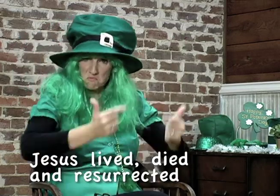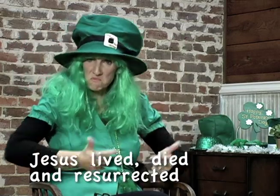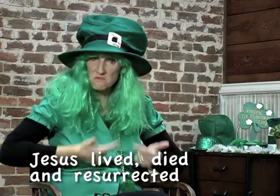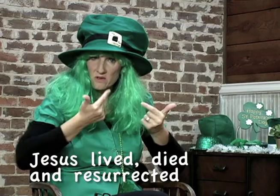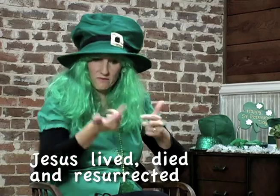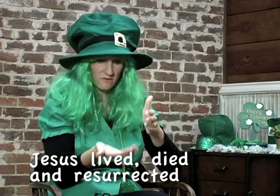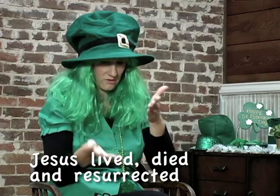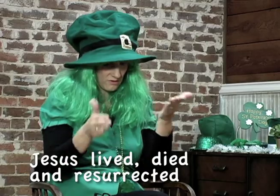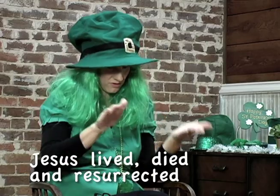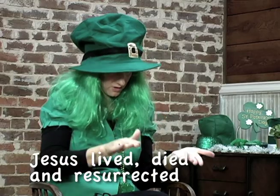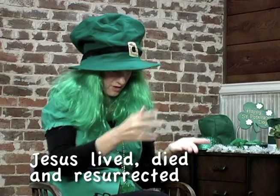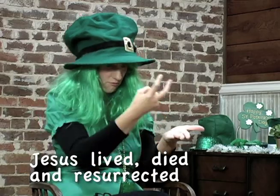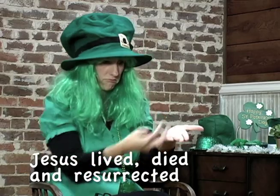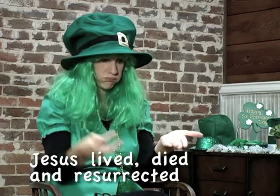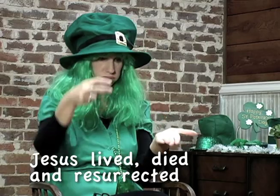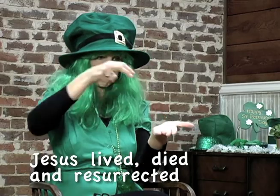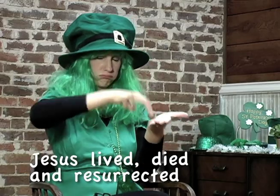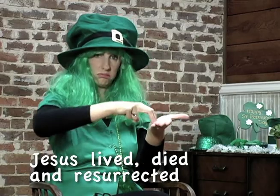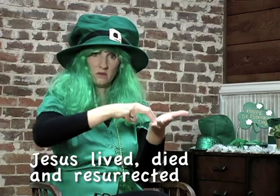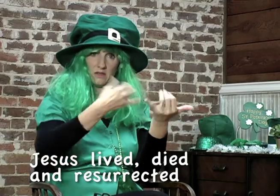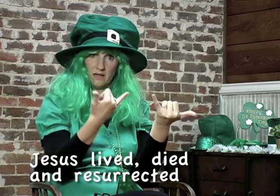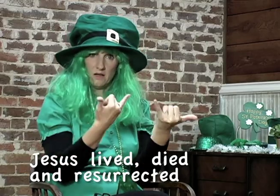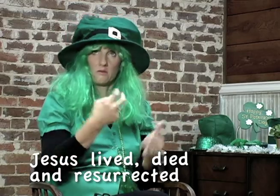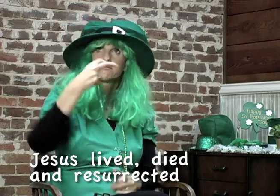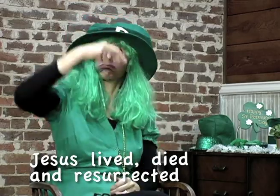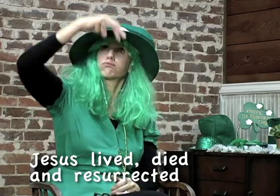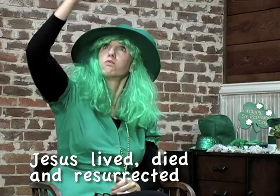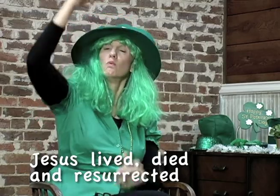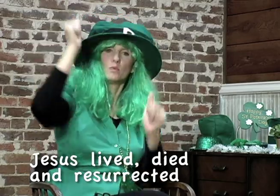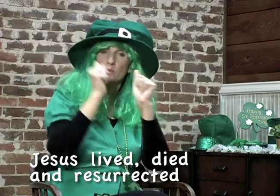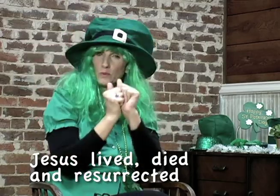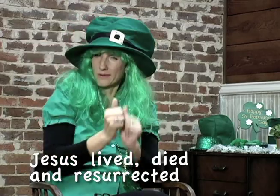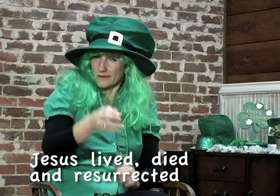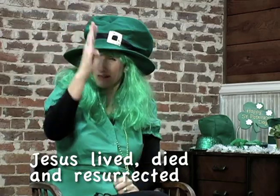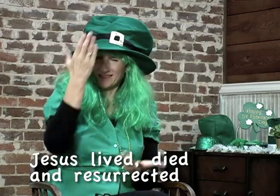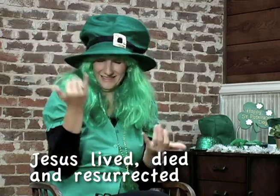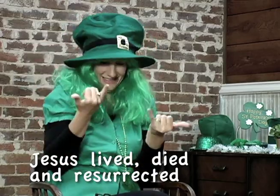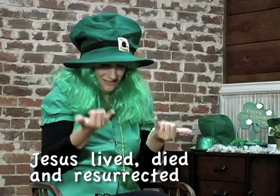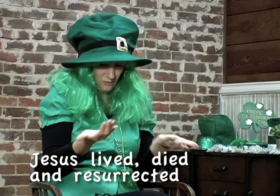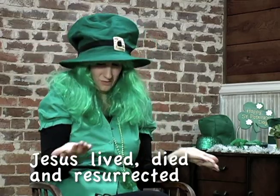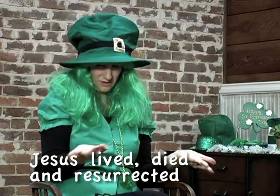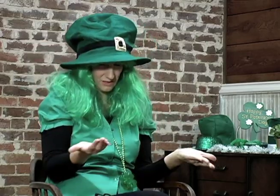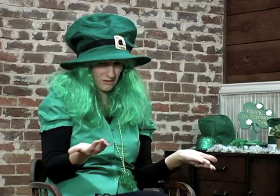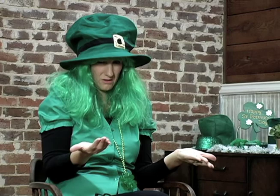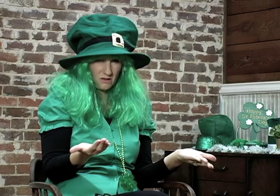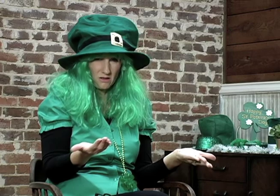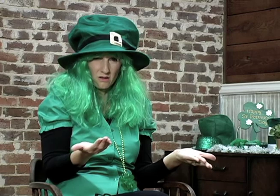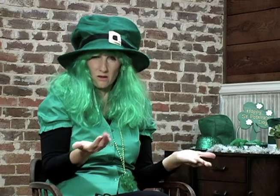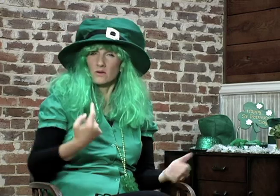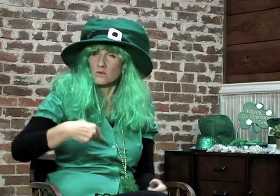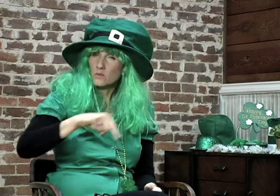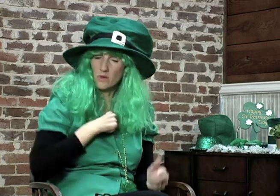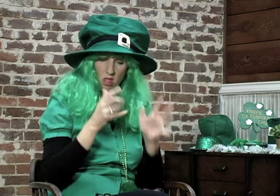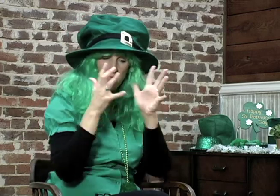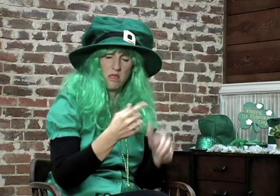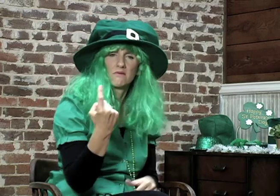has already lived and died and resurrected. And He arose and ascended. He's not here on earth right now.